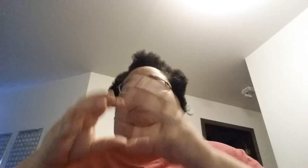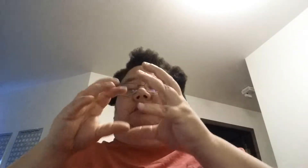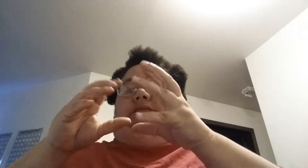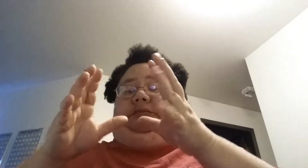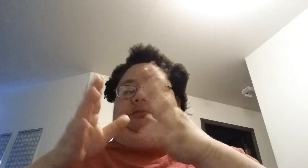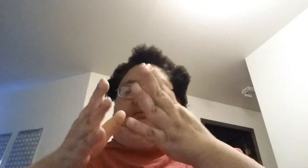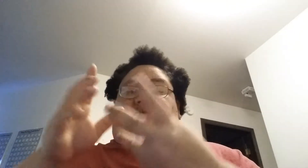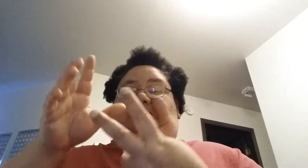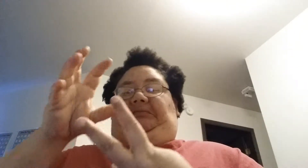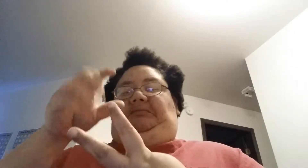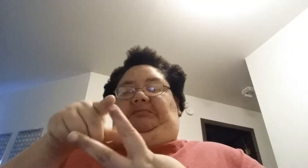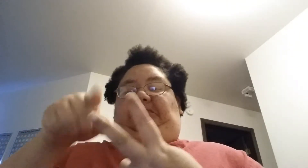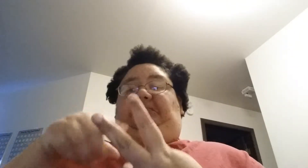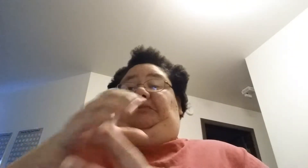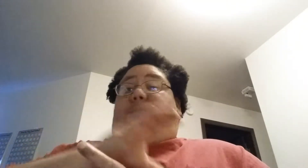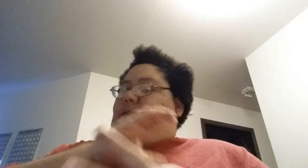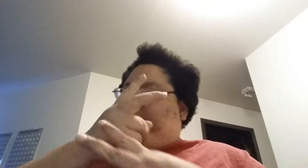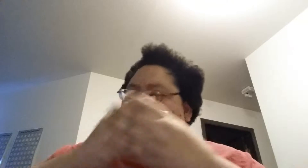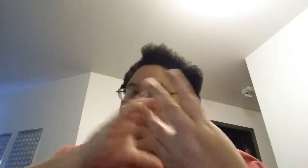contagious even hours later.